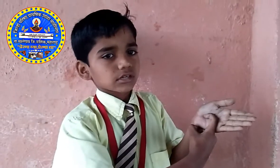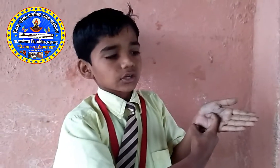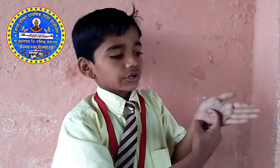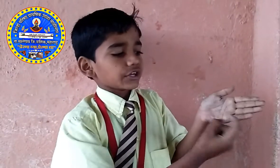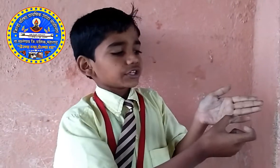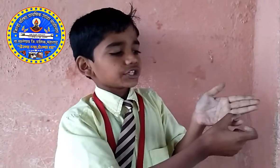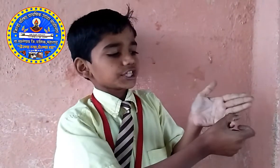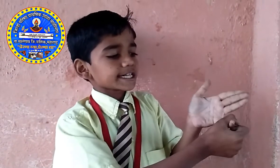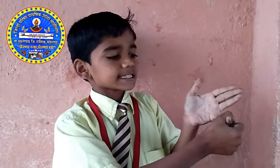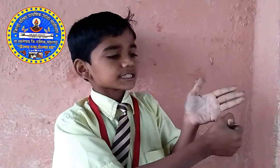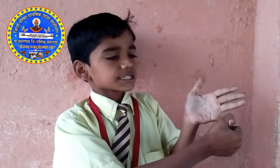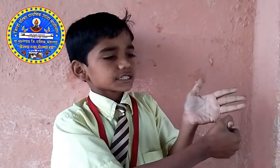S.